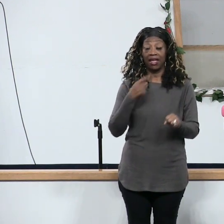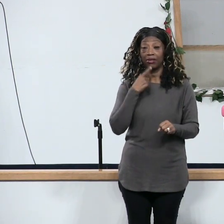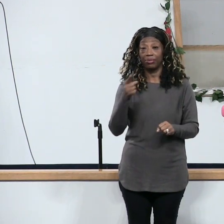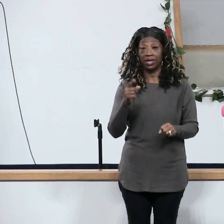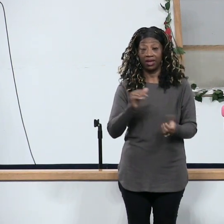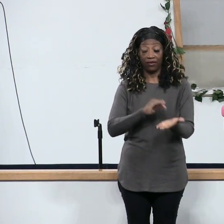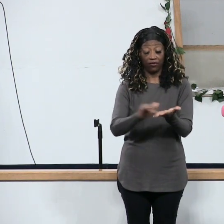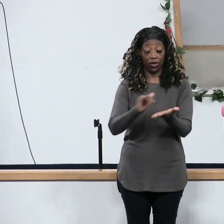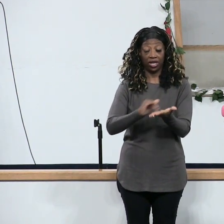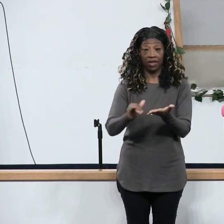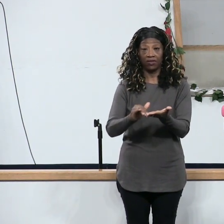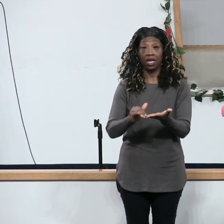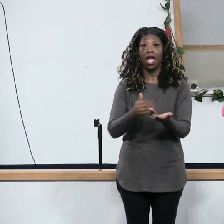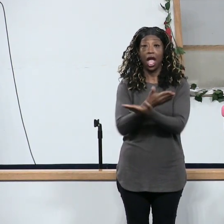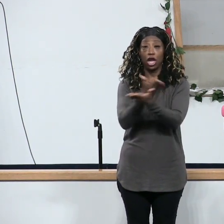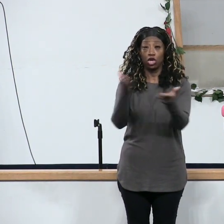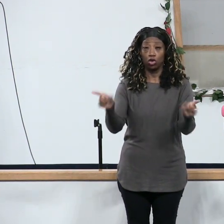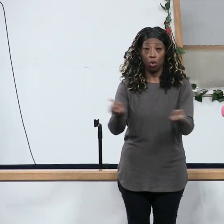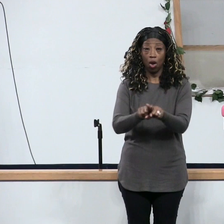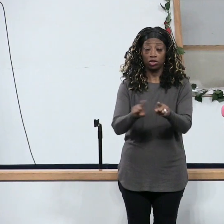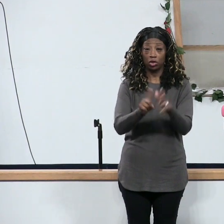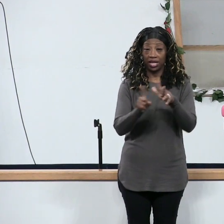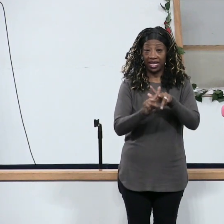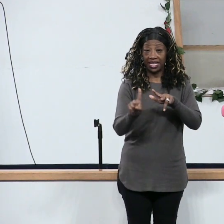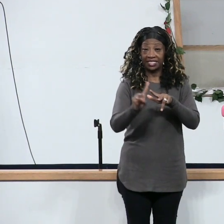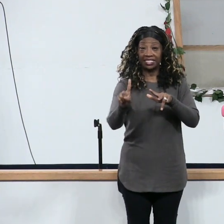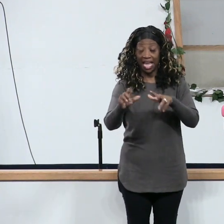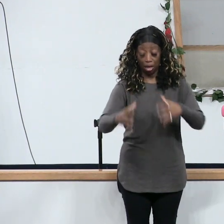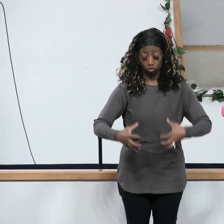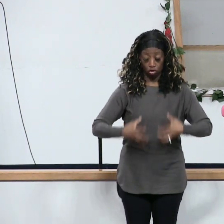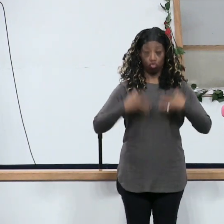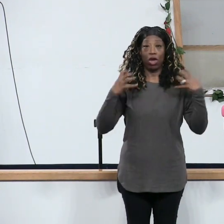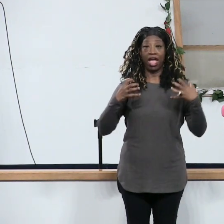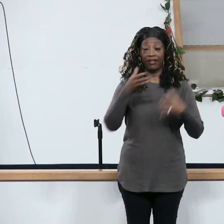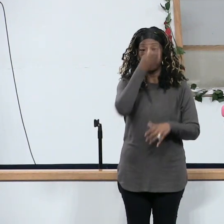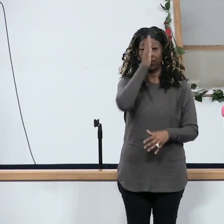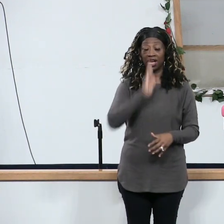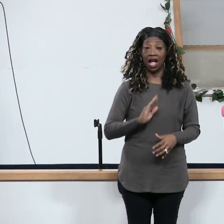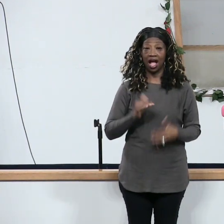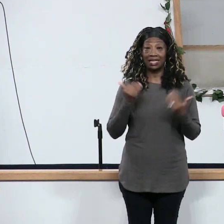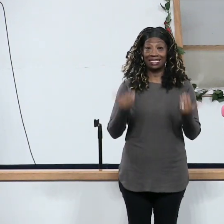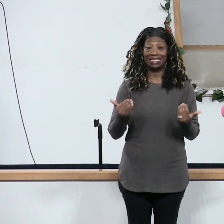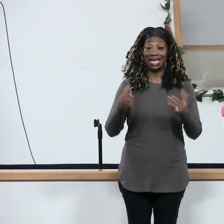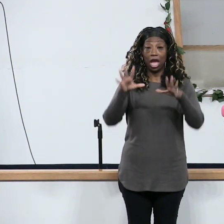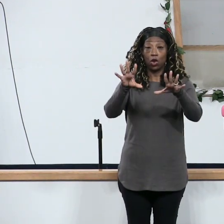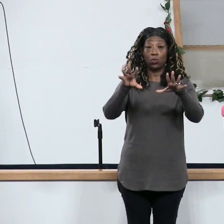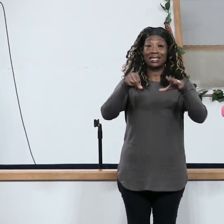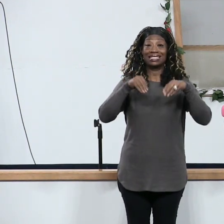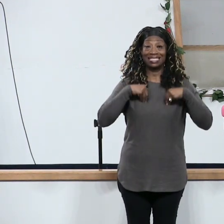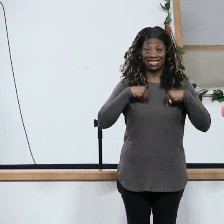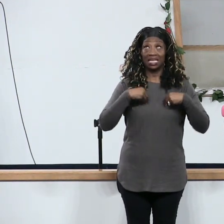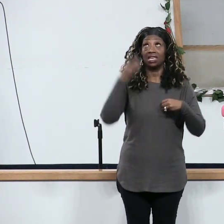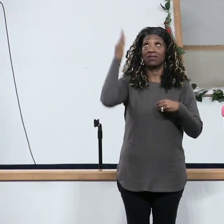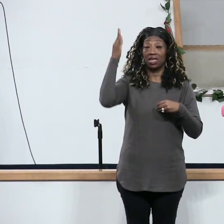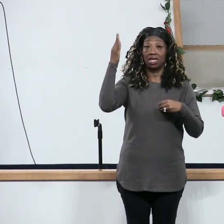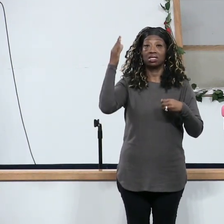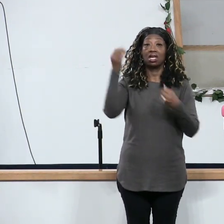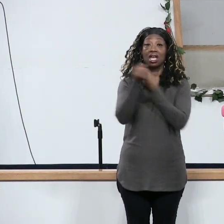can escape the wrath of God. Today, receive his